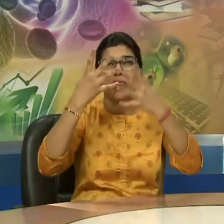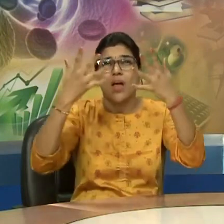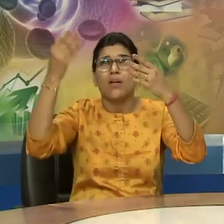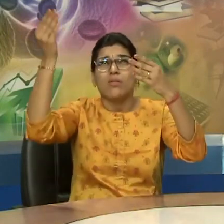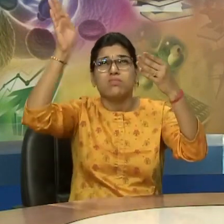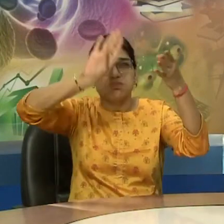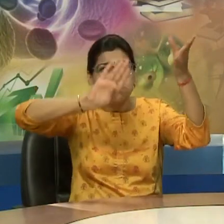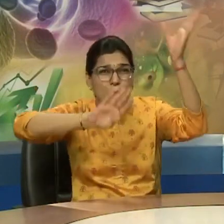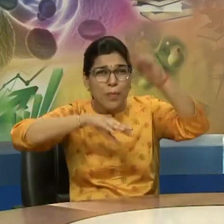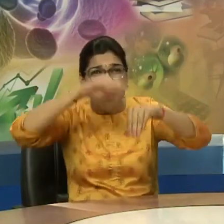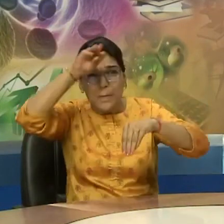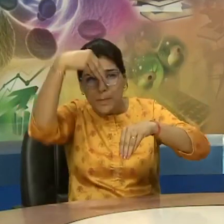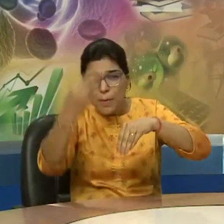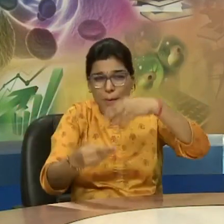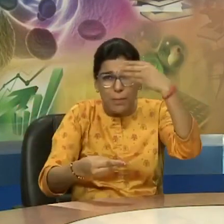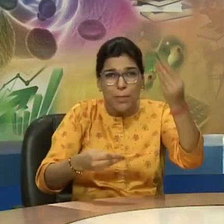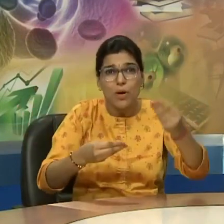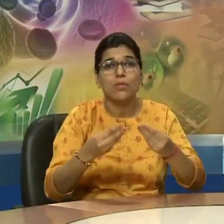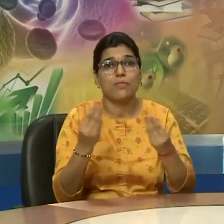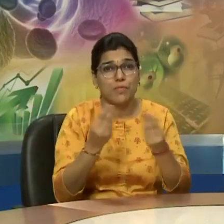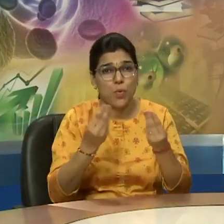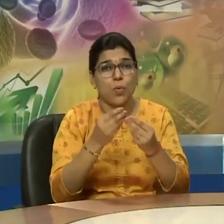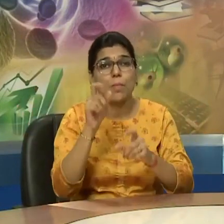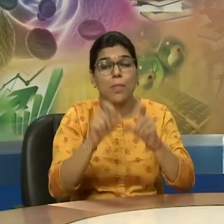And then the burning thatch fell.